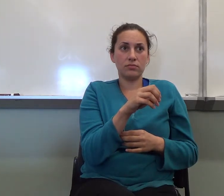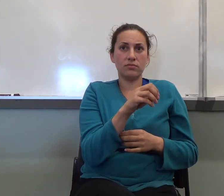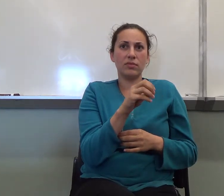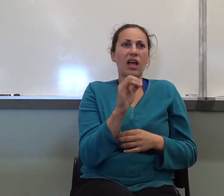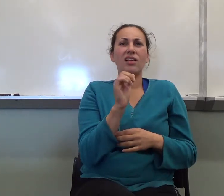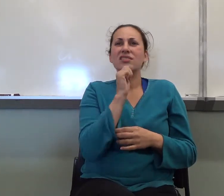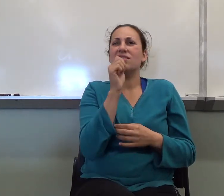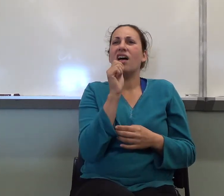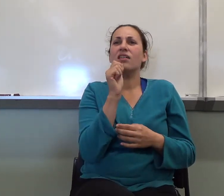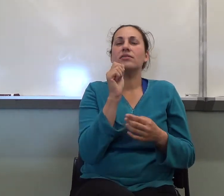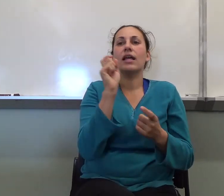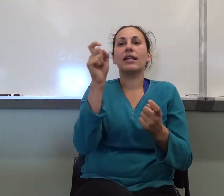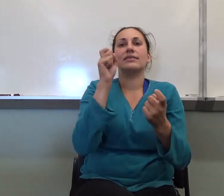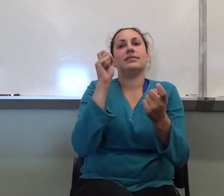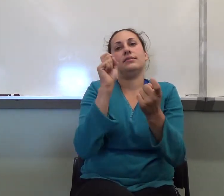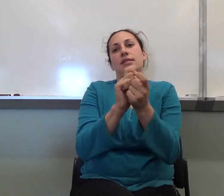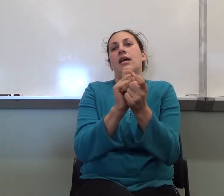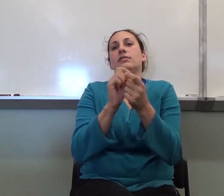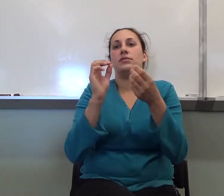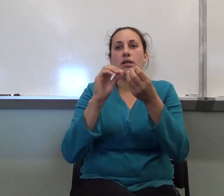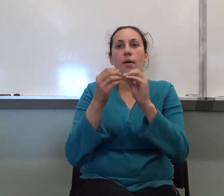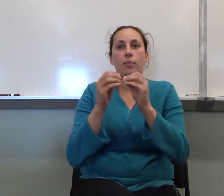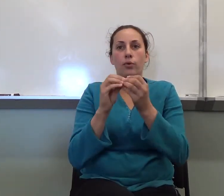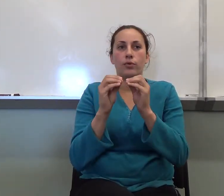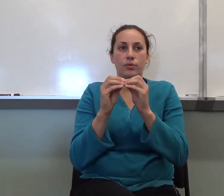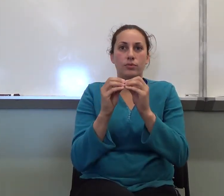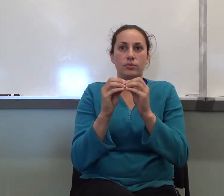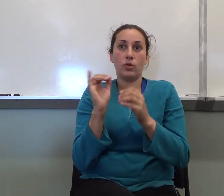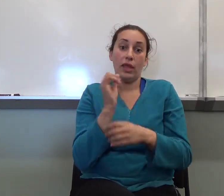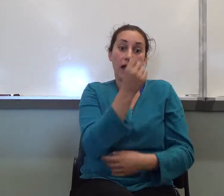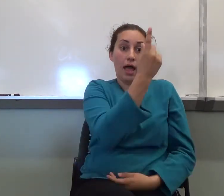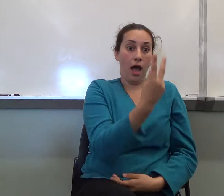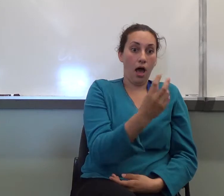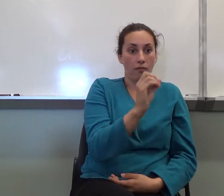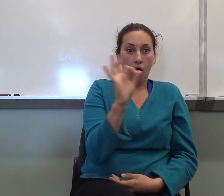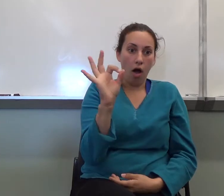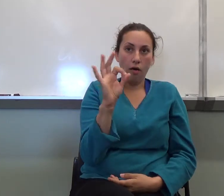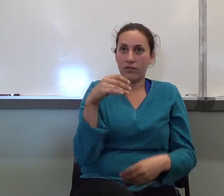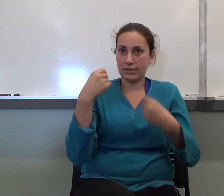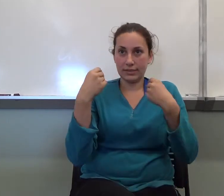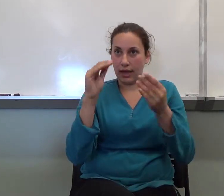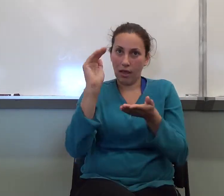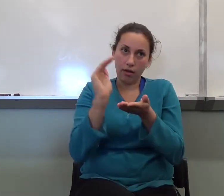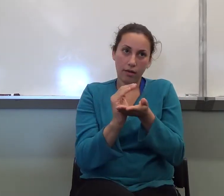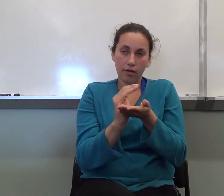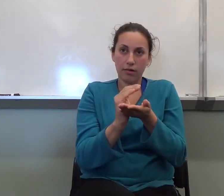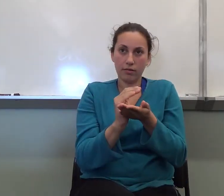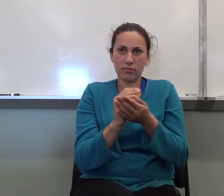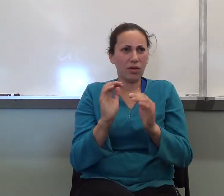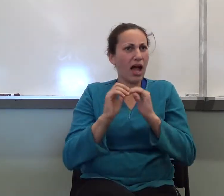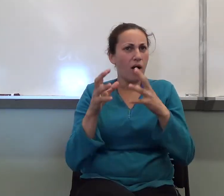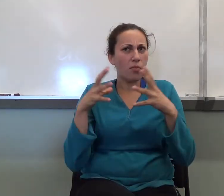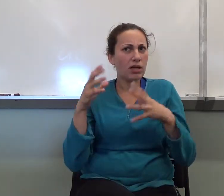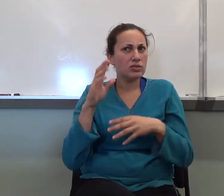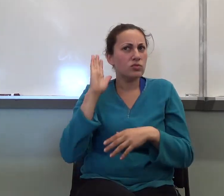give you a precise amount. Half off sale, oh, that sounds good. But how much will I save if I